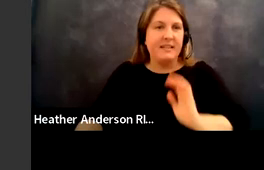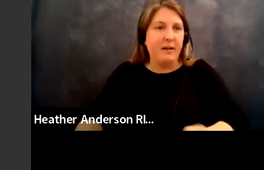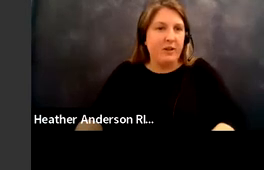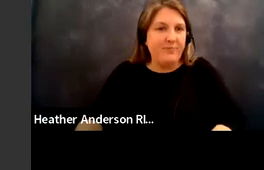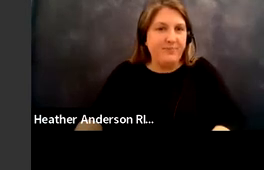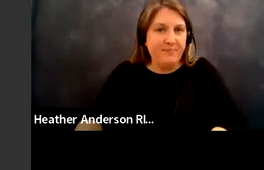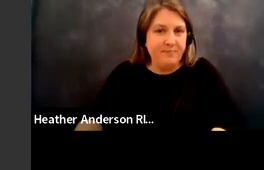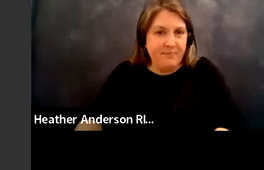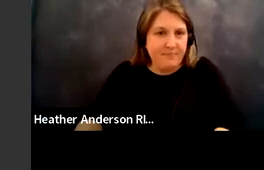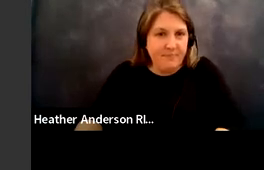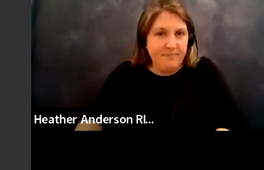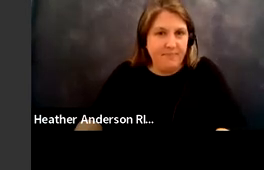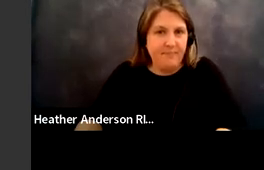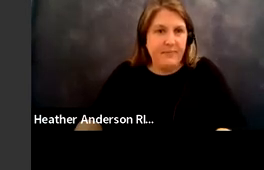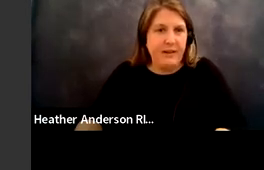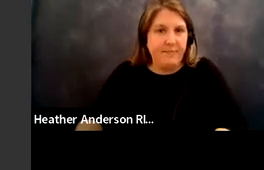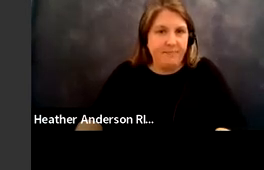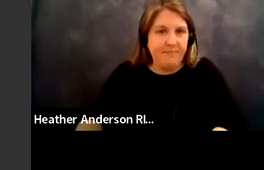That's better. Great.